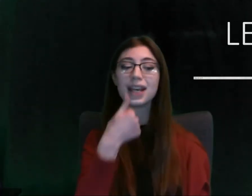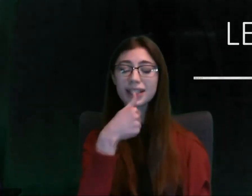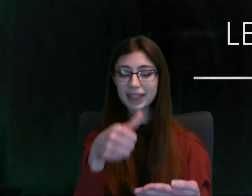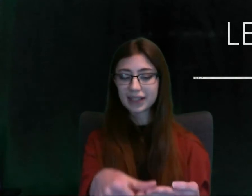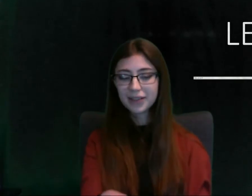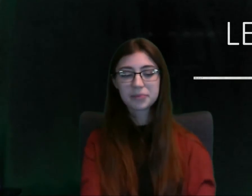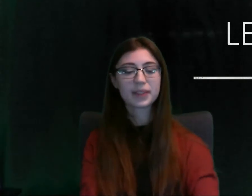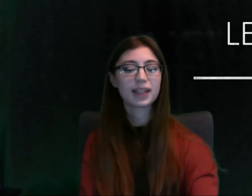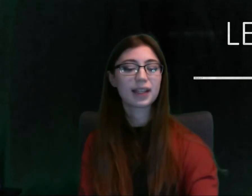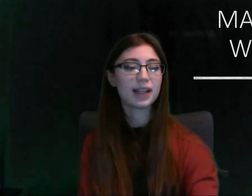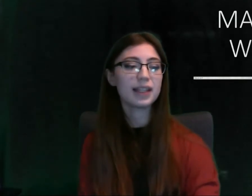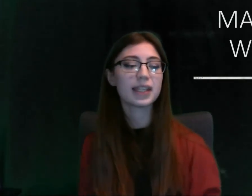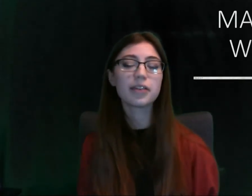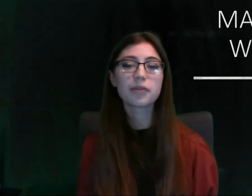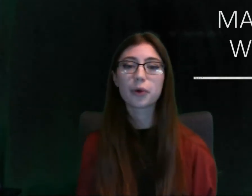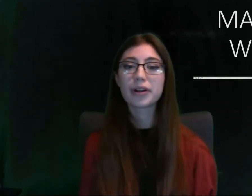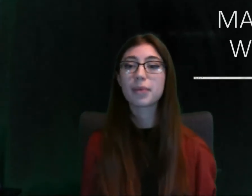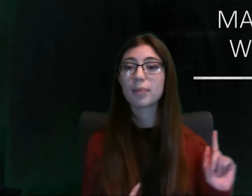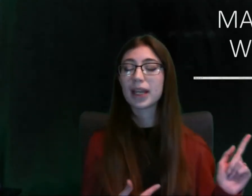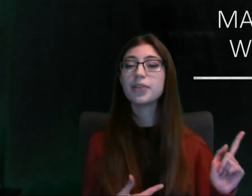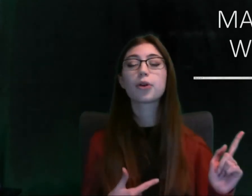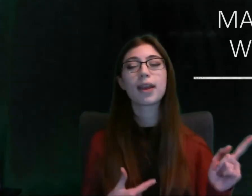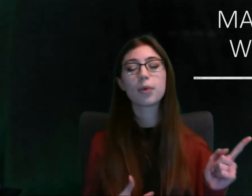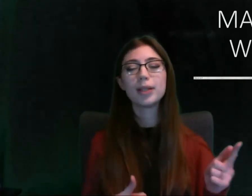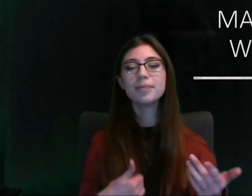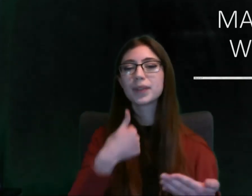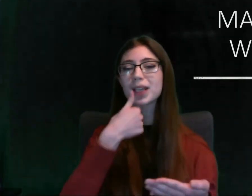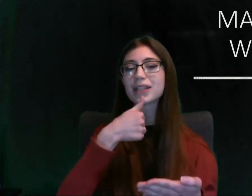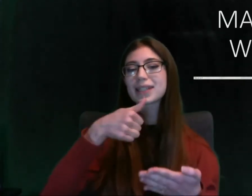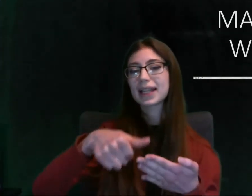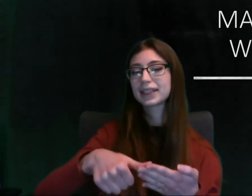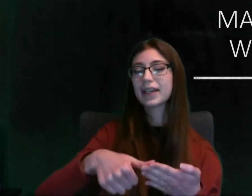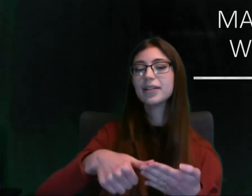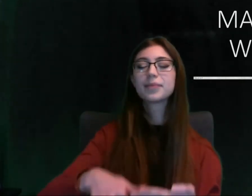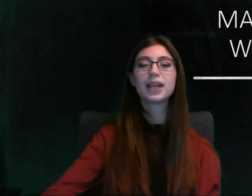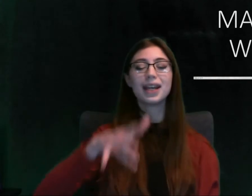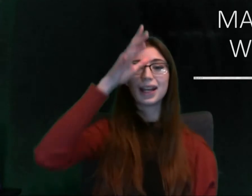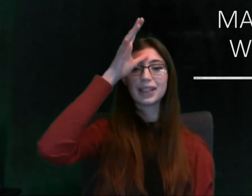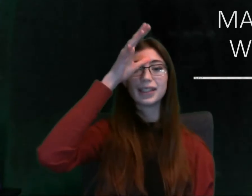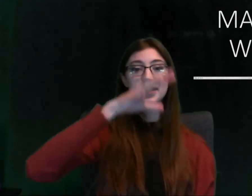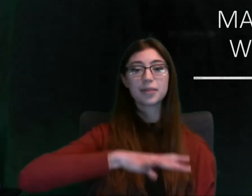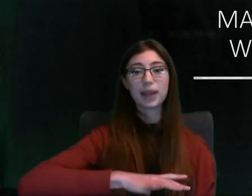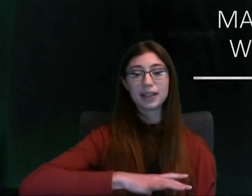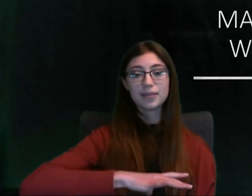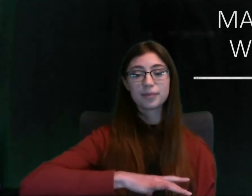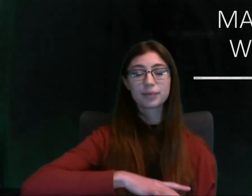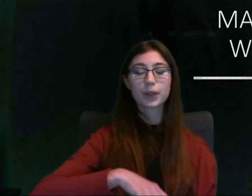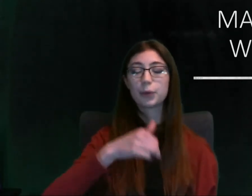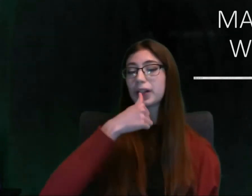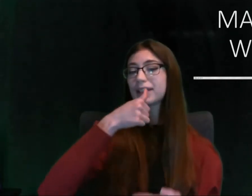letter, and then for mailman or mailwoman, you're going to sign letter, and then man, or